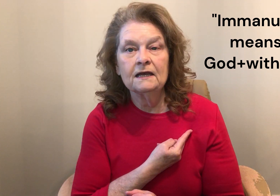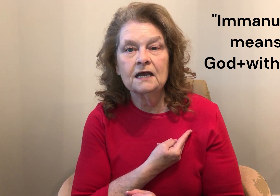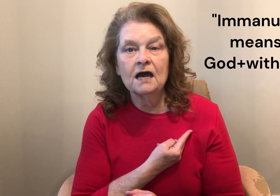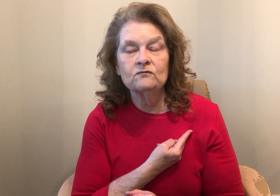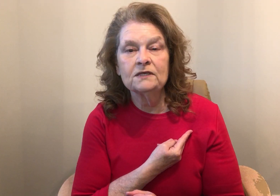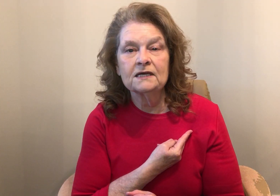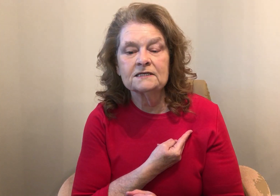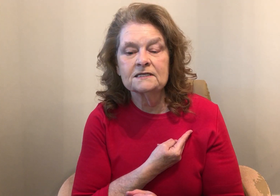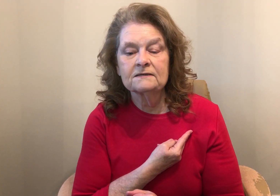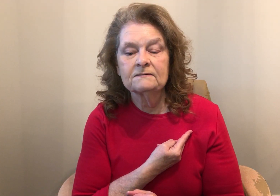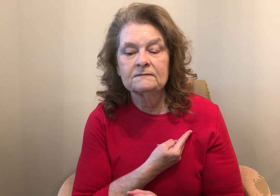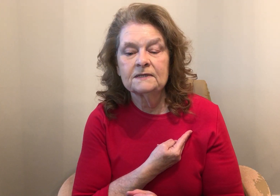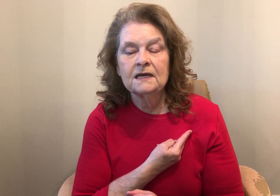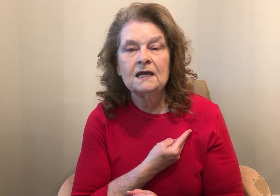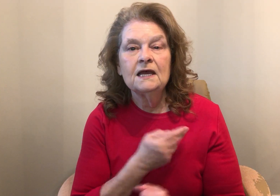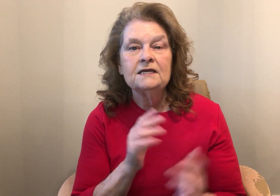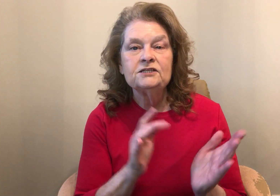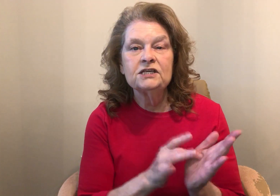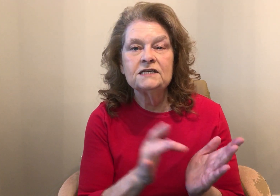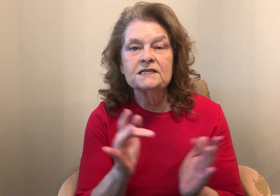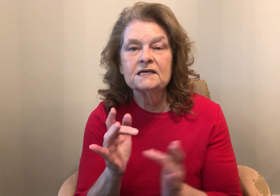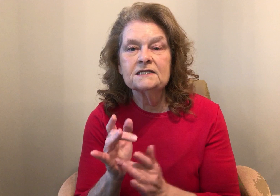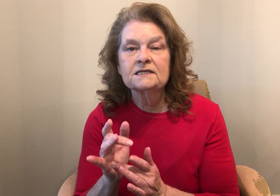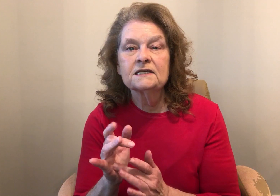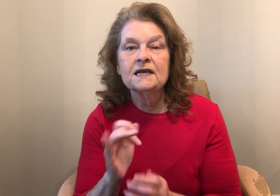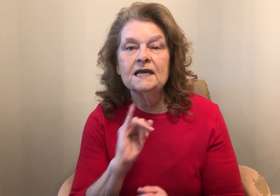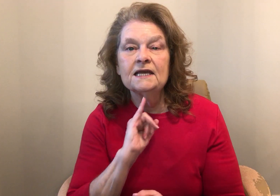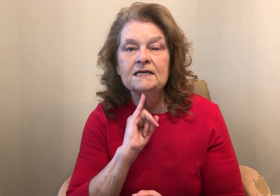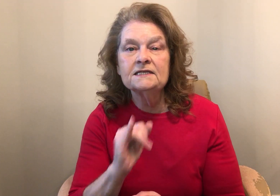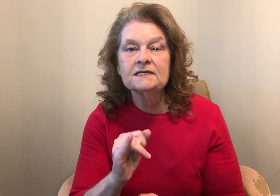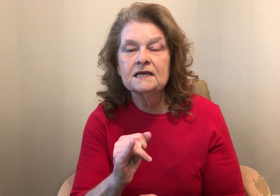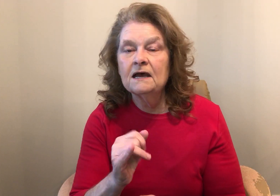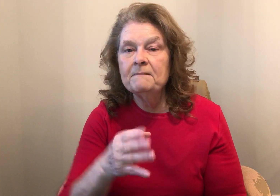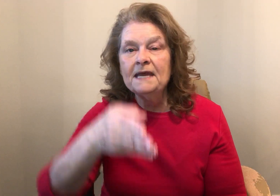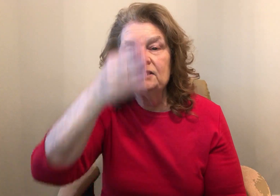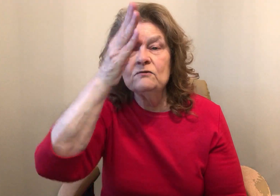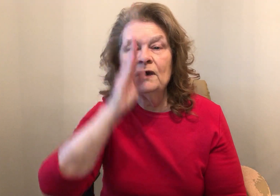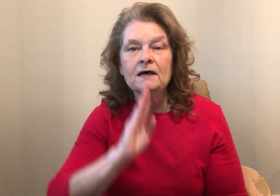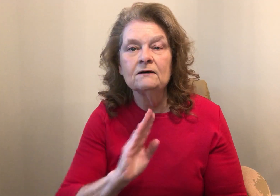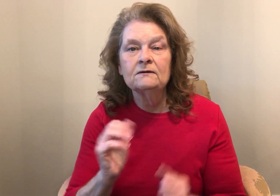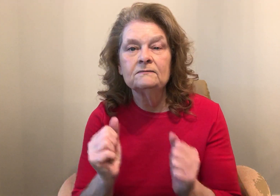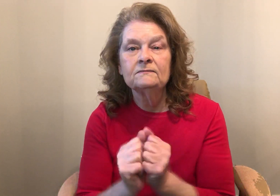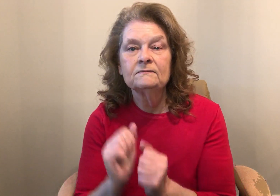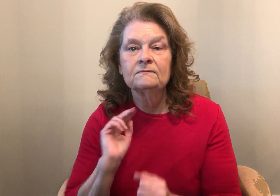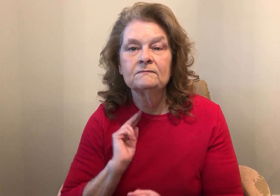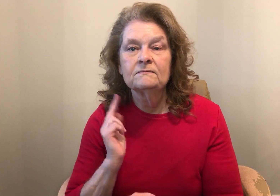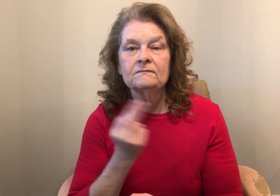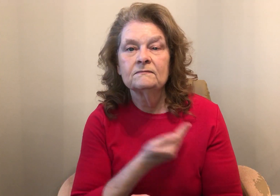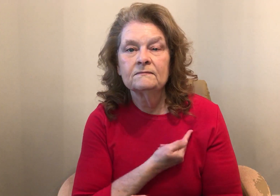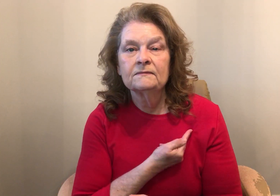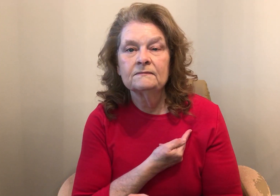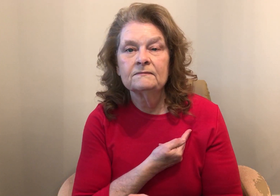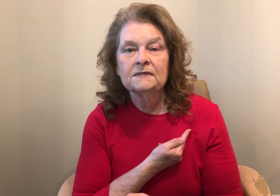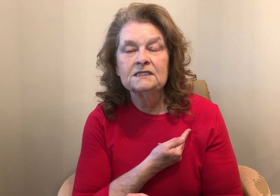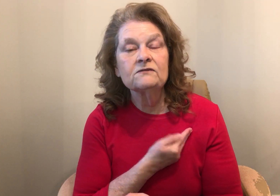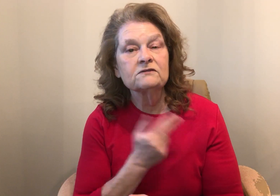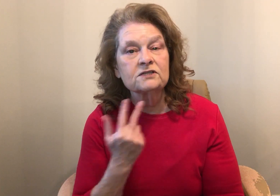God with us. Jesus is Immanuel. So there's